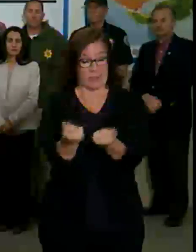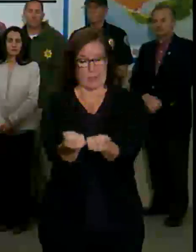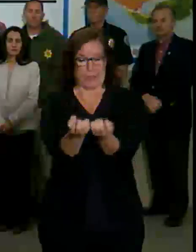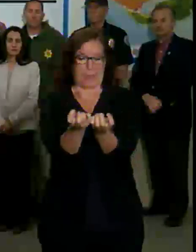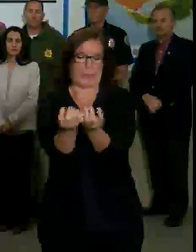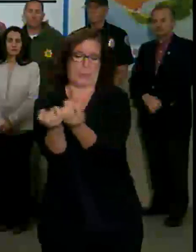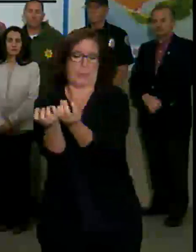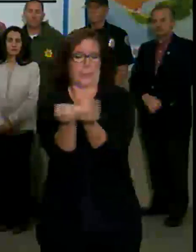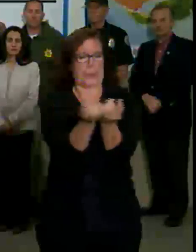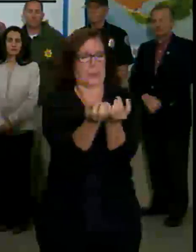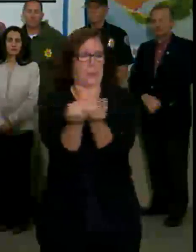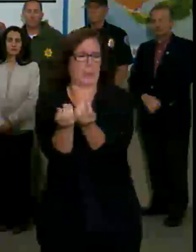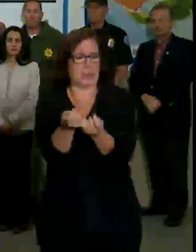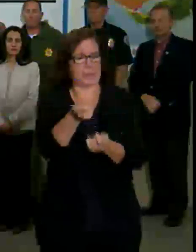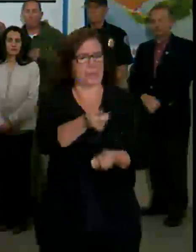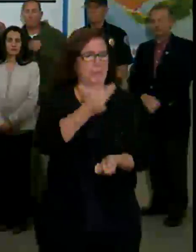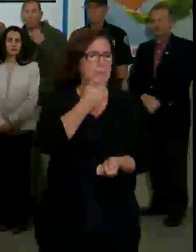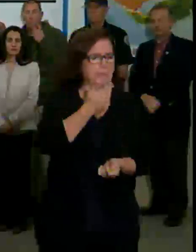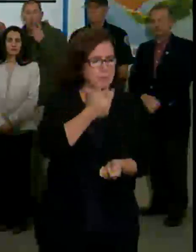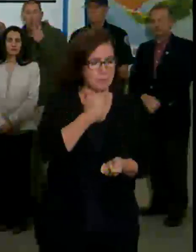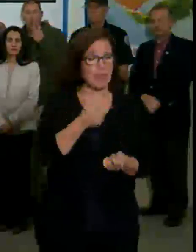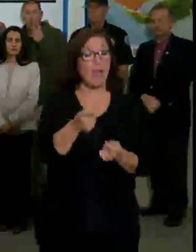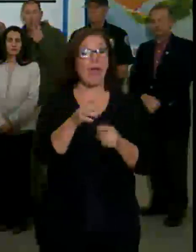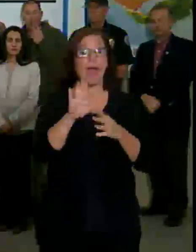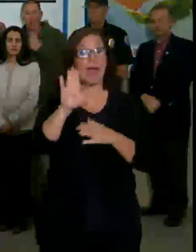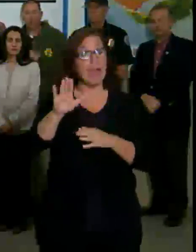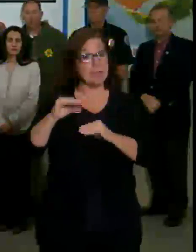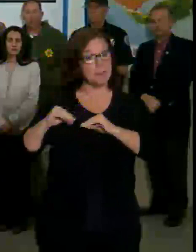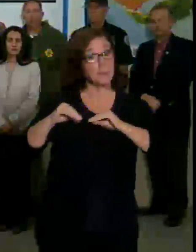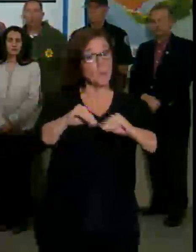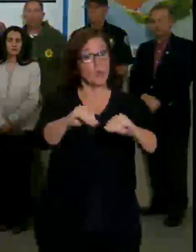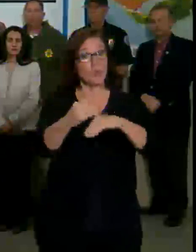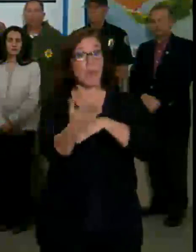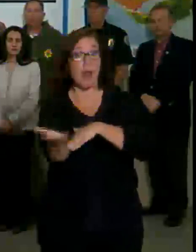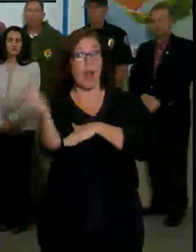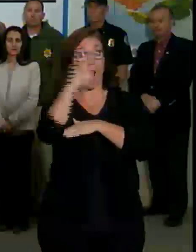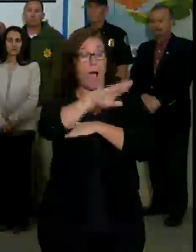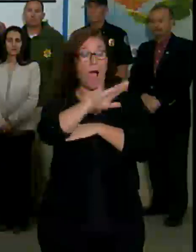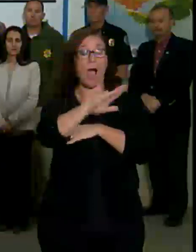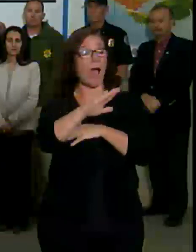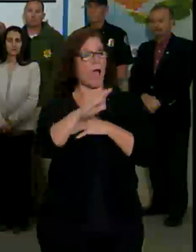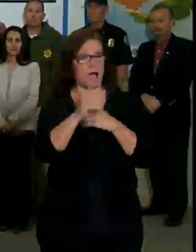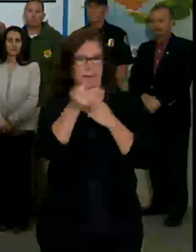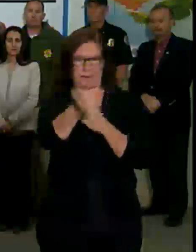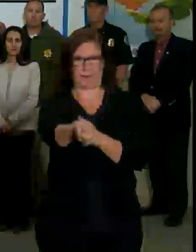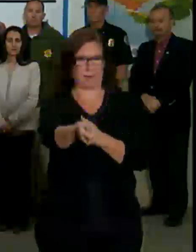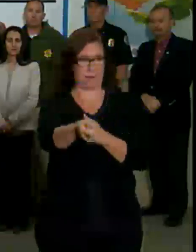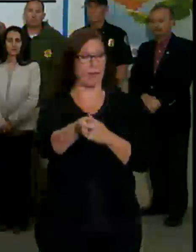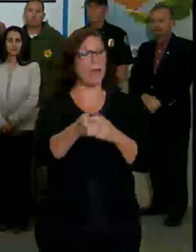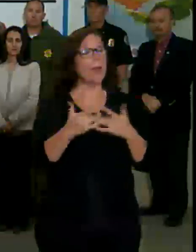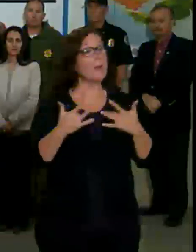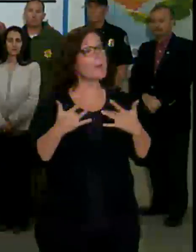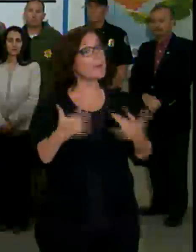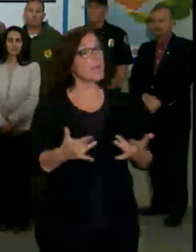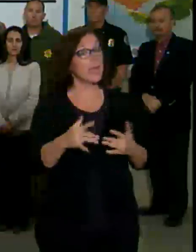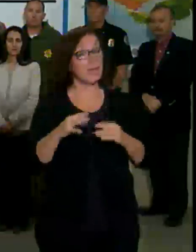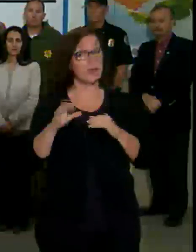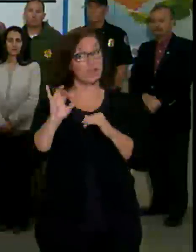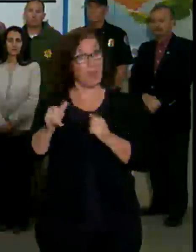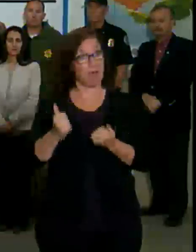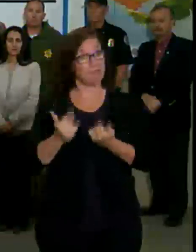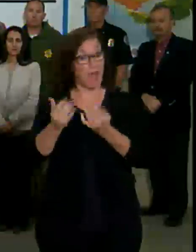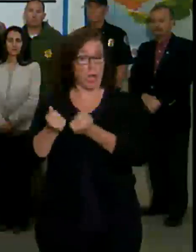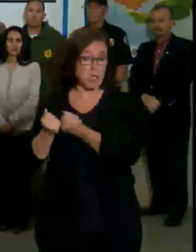the acreage movement in the daylight hours is minimal. Bulk of the acres the last 3 or 4 days has